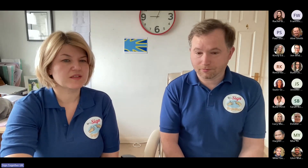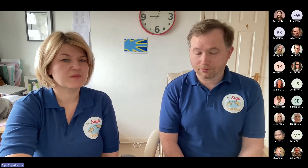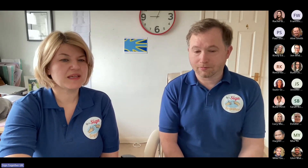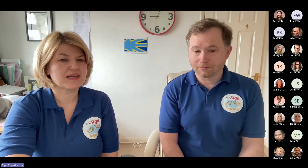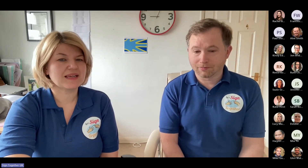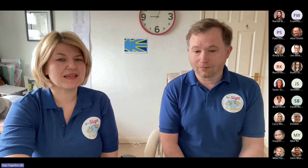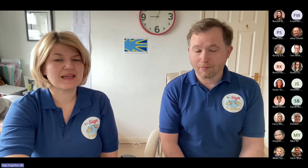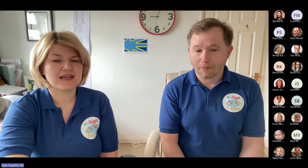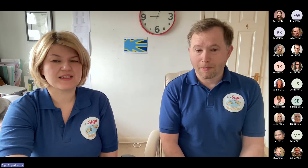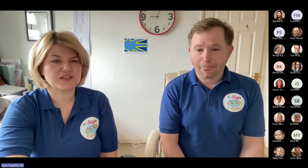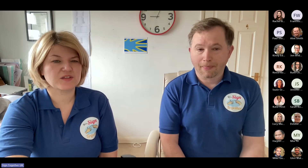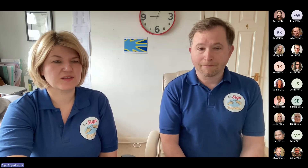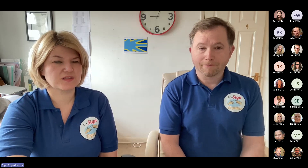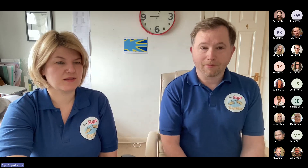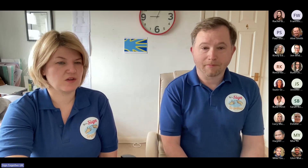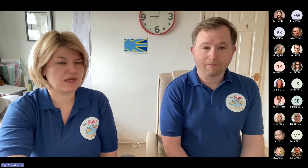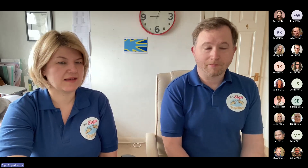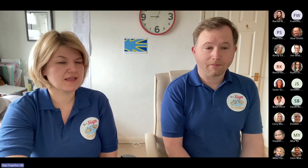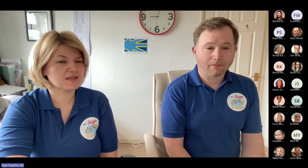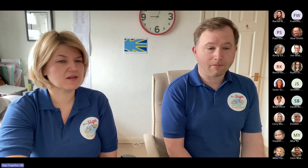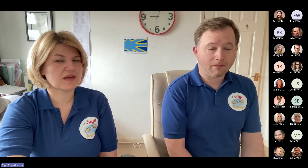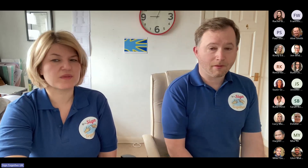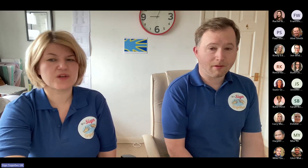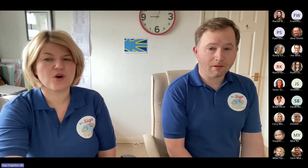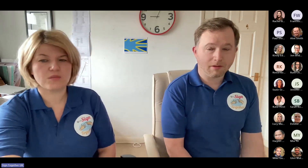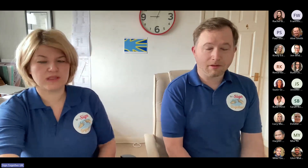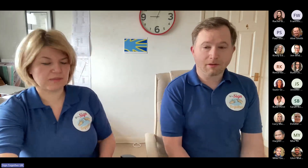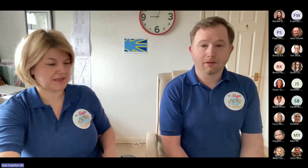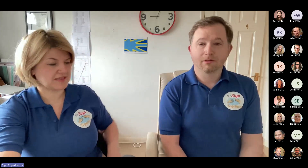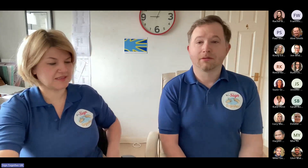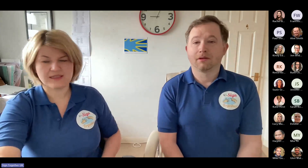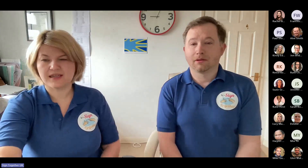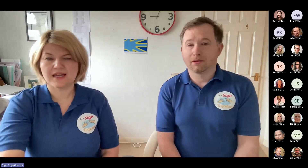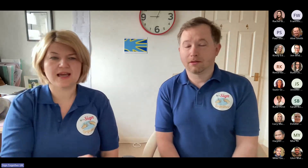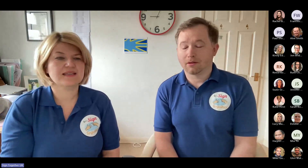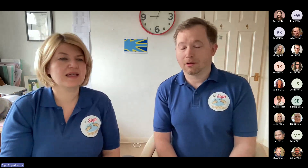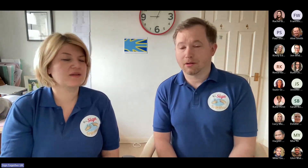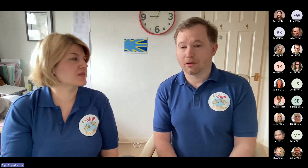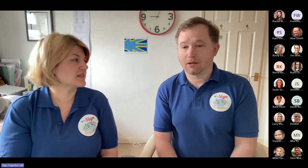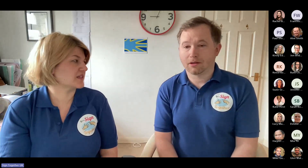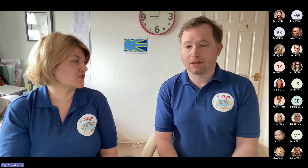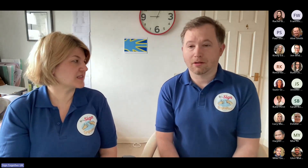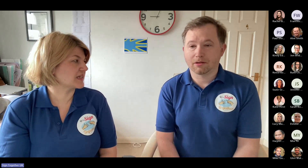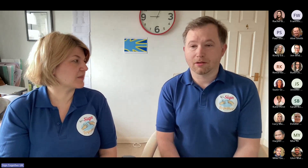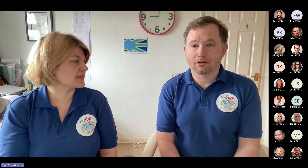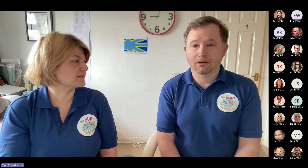So speak clearly and slowly. Let's look at that with a normal lip pattern and then with an exaggerated lip